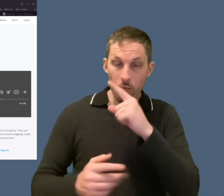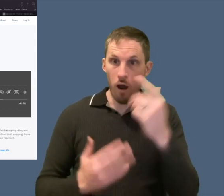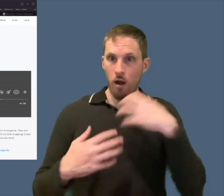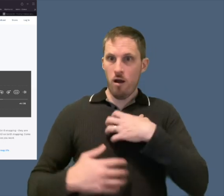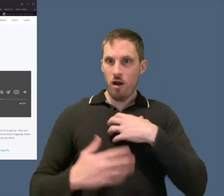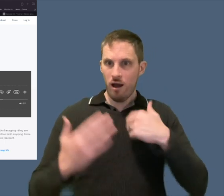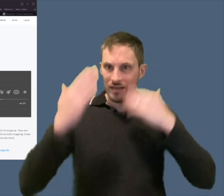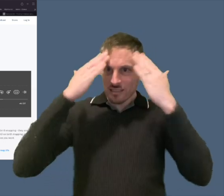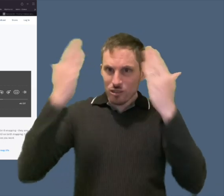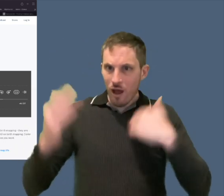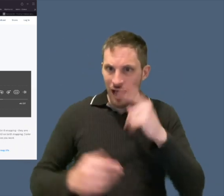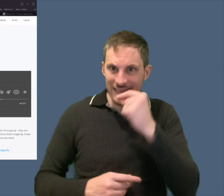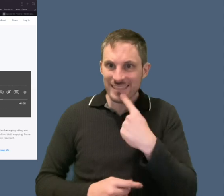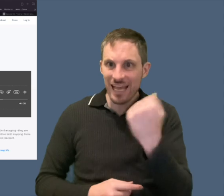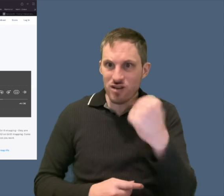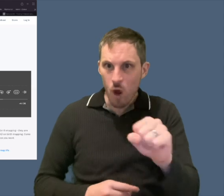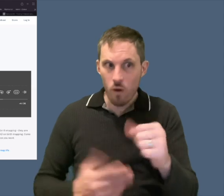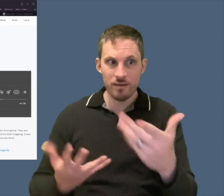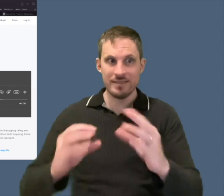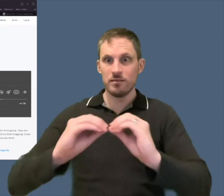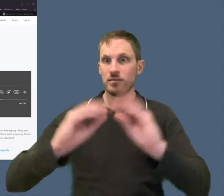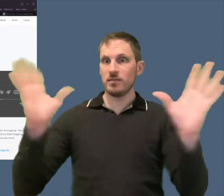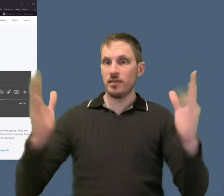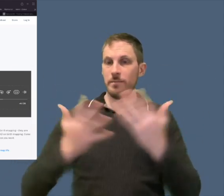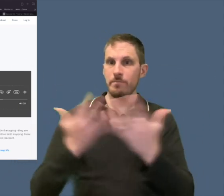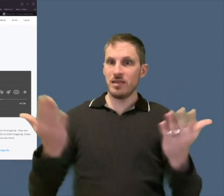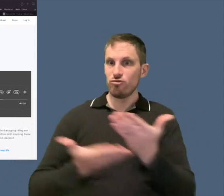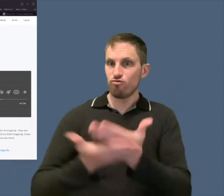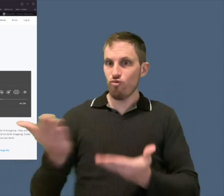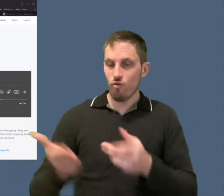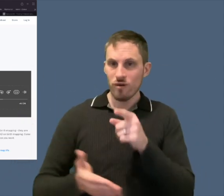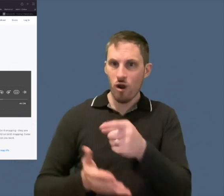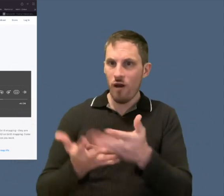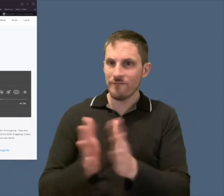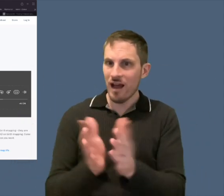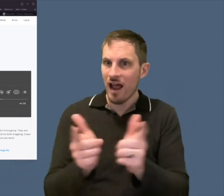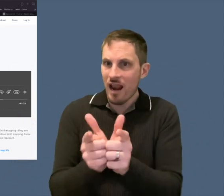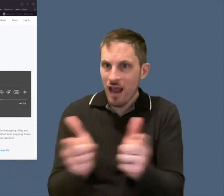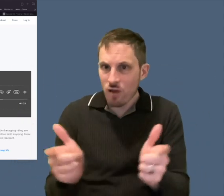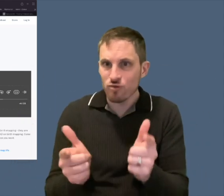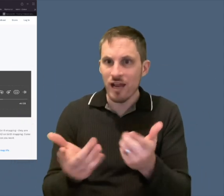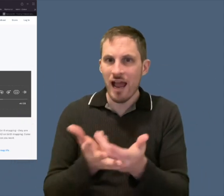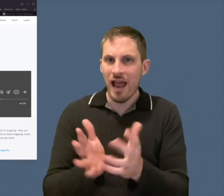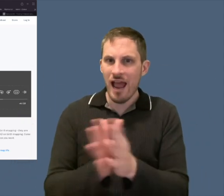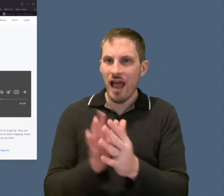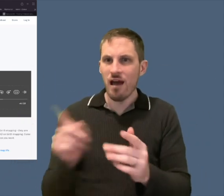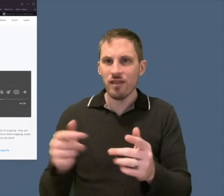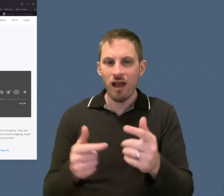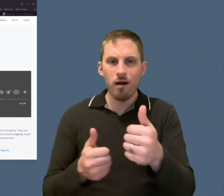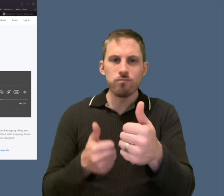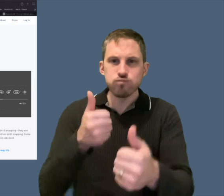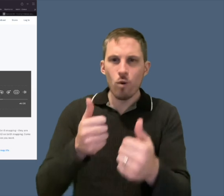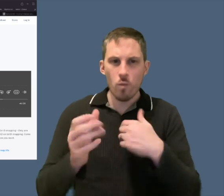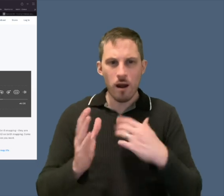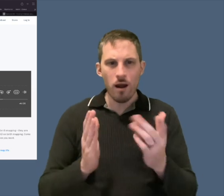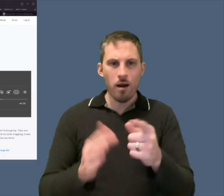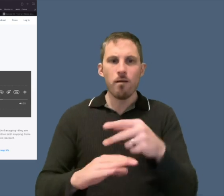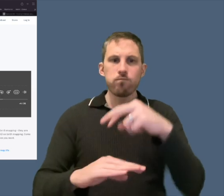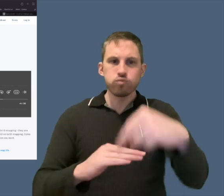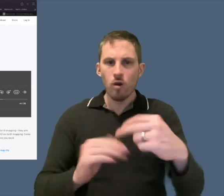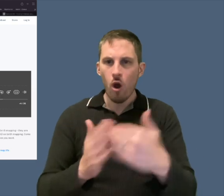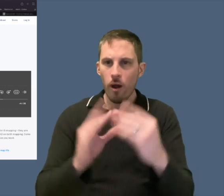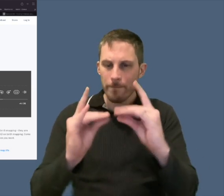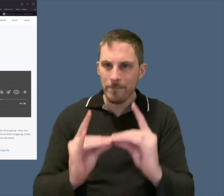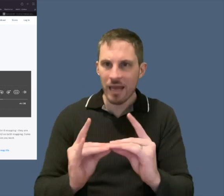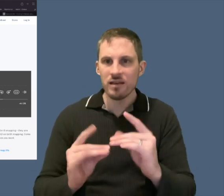the language we use, and not just the language, it's the uniforms, it's how we stand up over you. We place you on a bed and we stand over you.